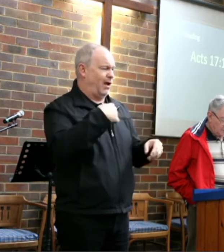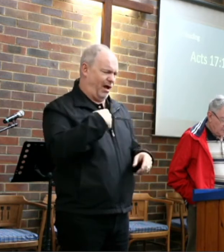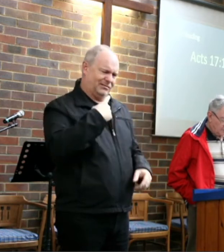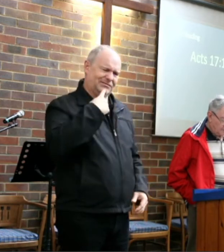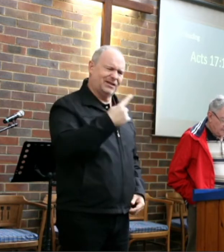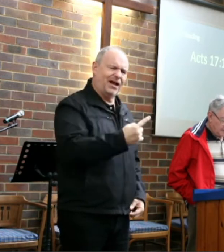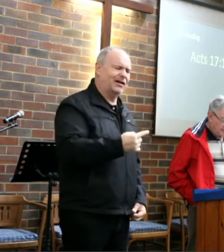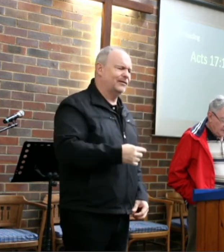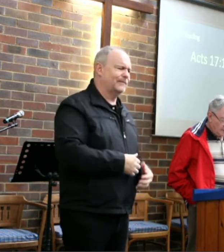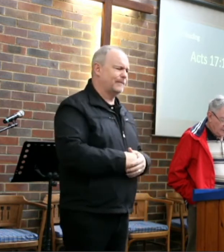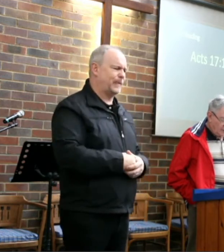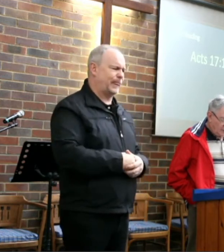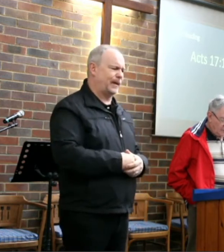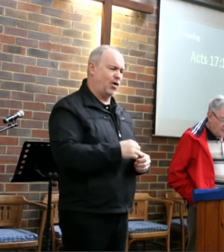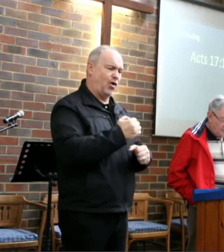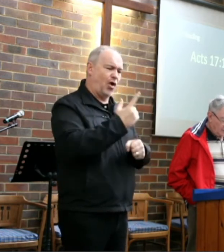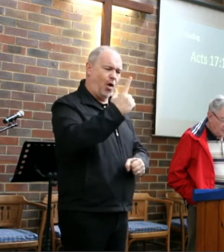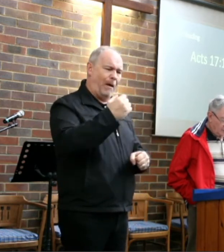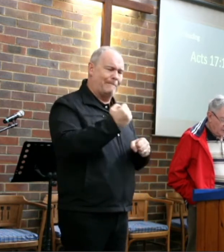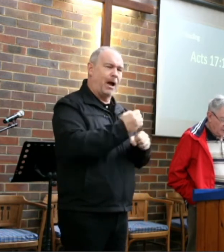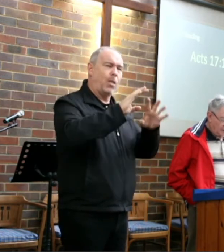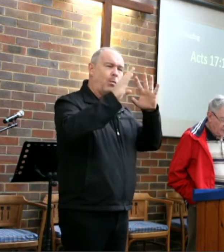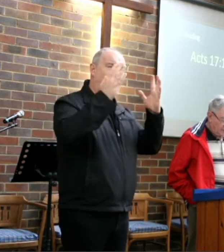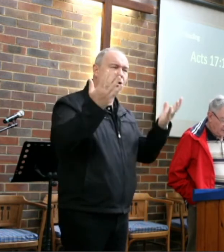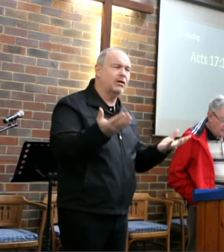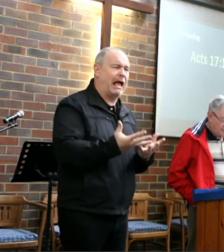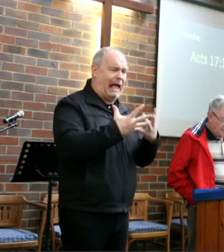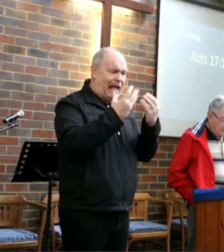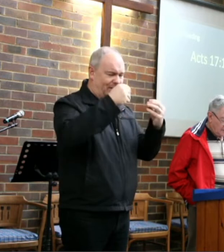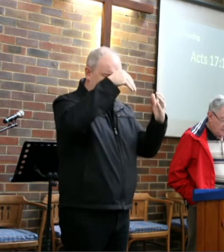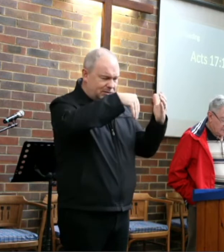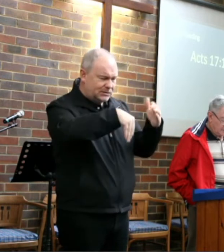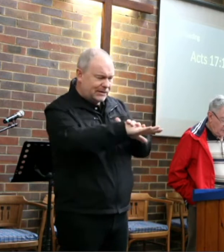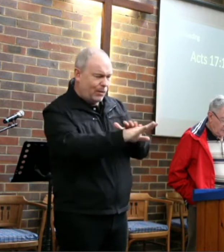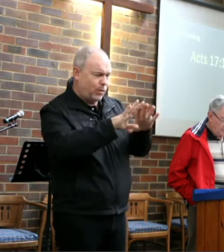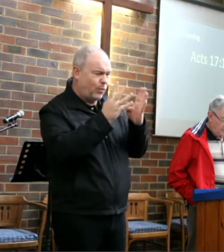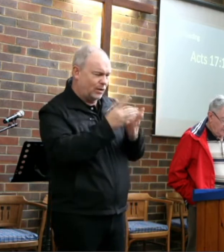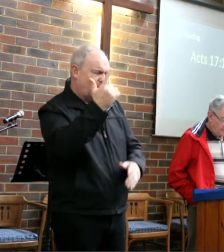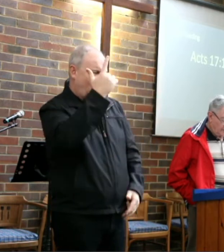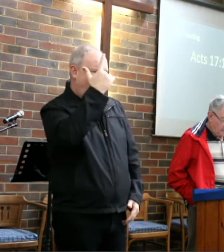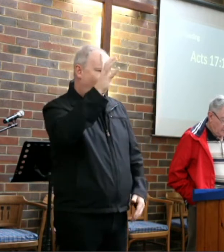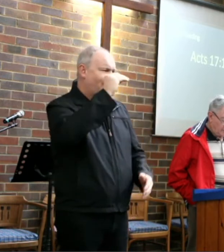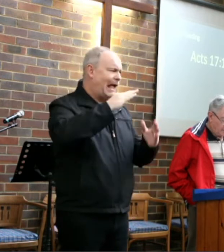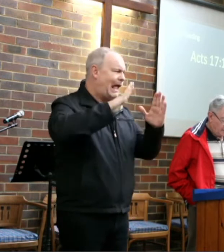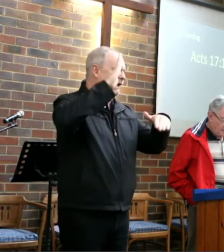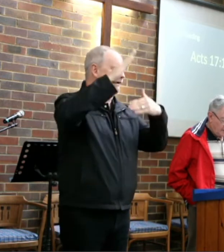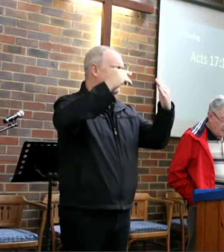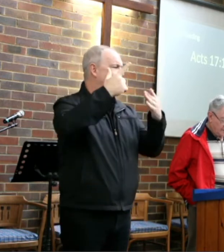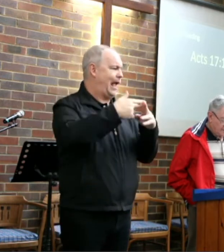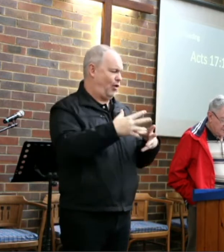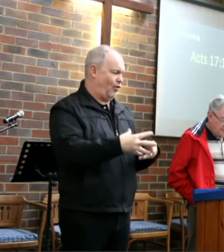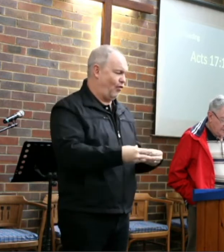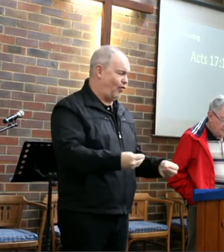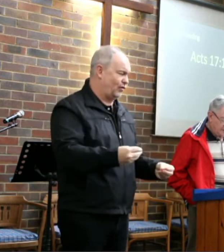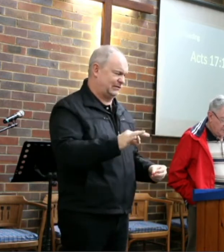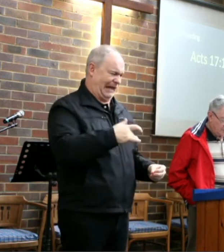you. The God who made the world and everything in it is the Lord of heaven and earth, and does